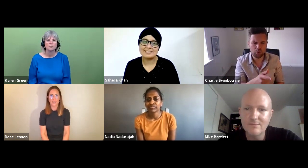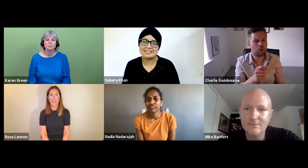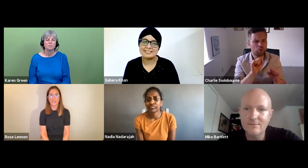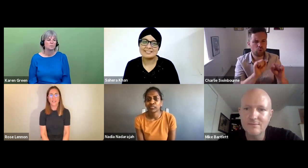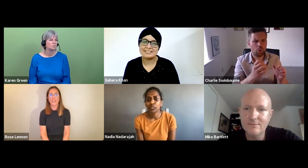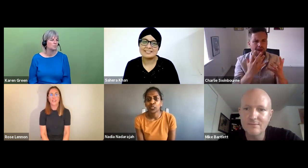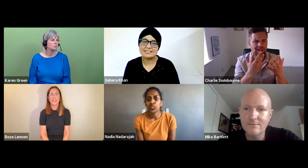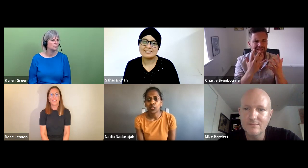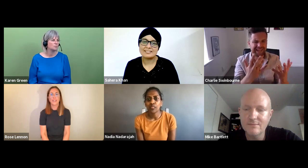asks,